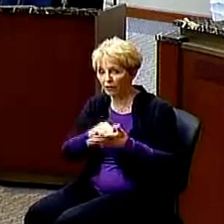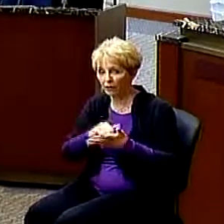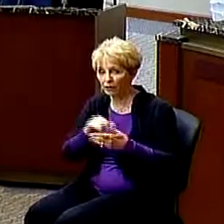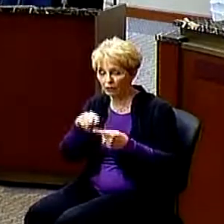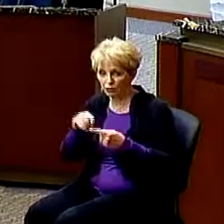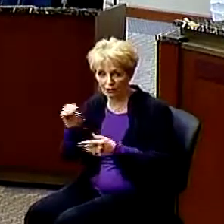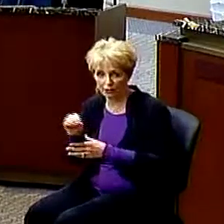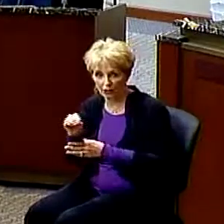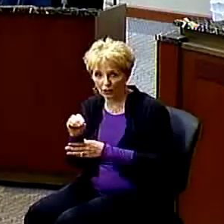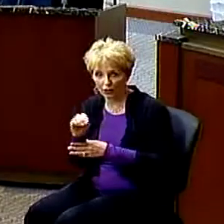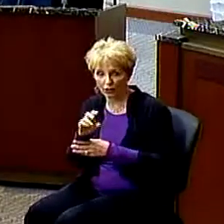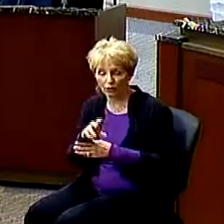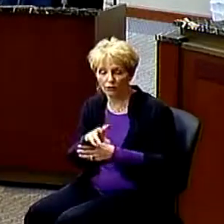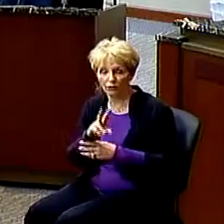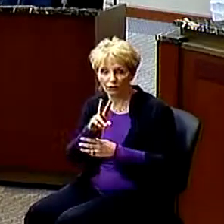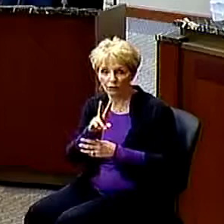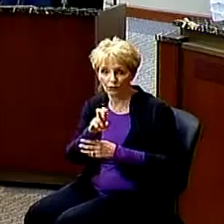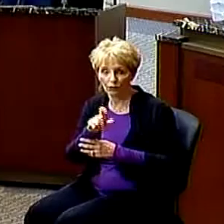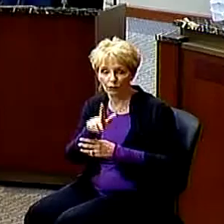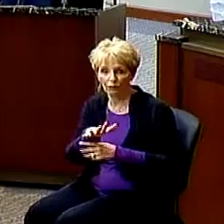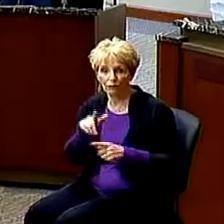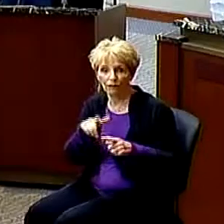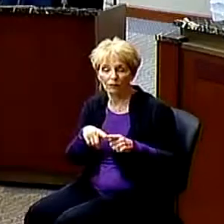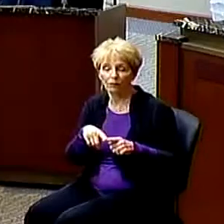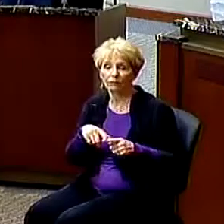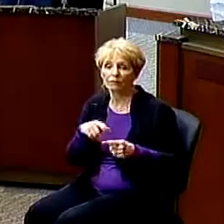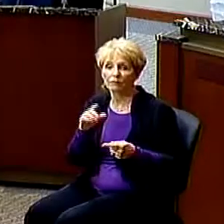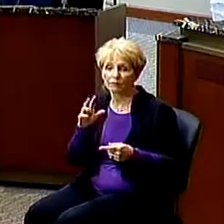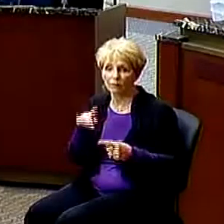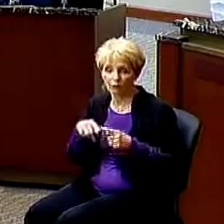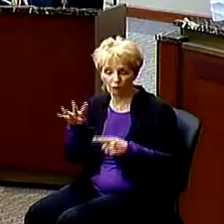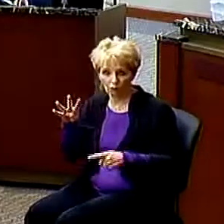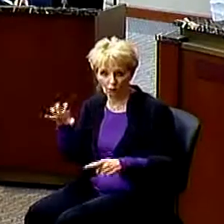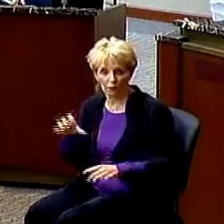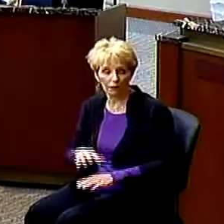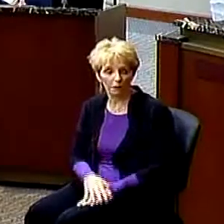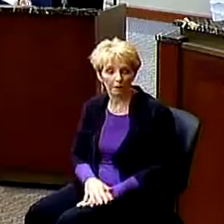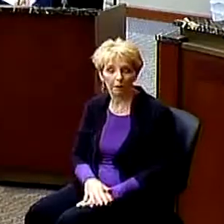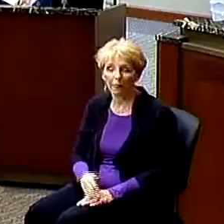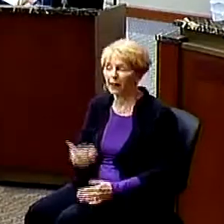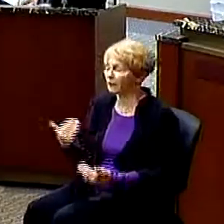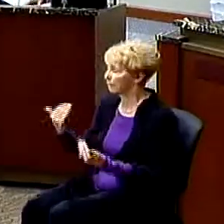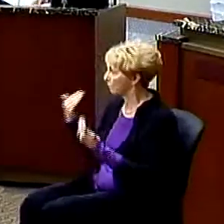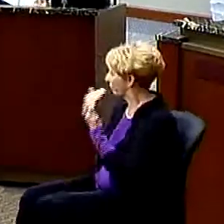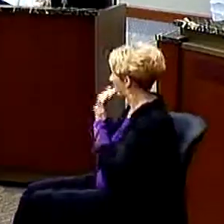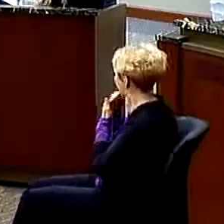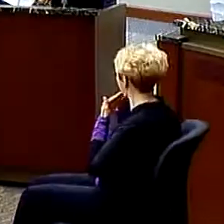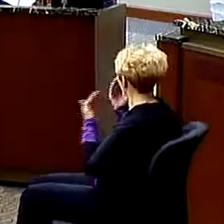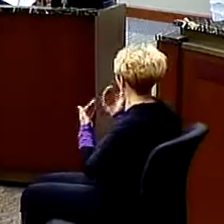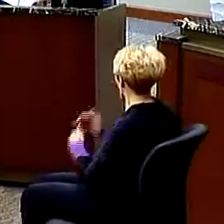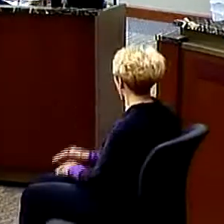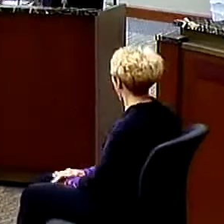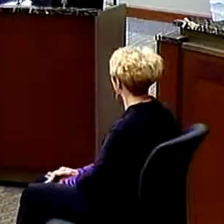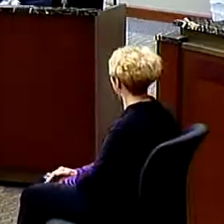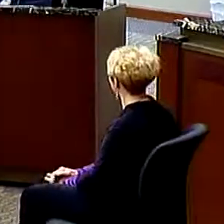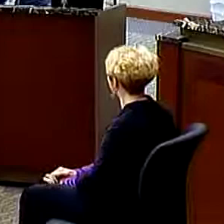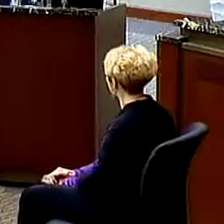zero, $225, and $400. Thank you.